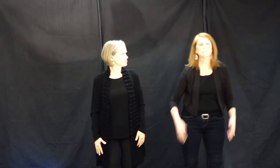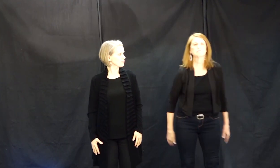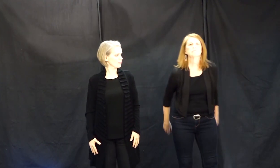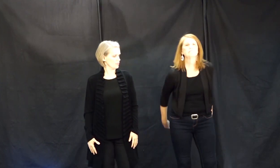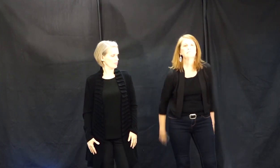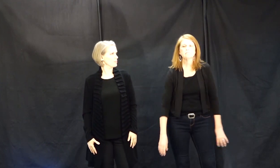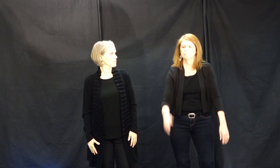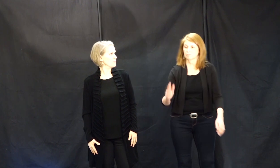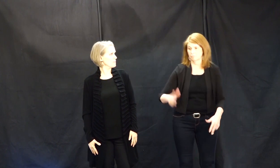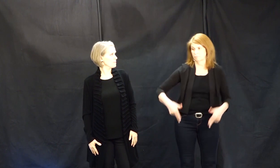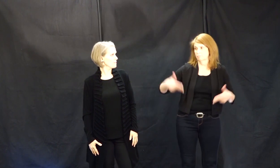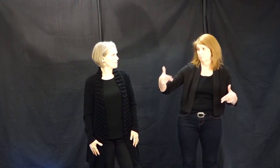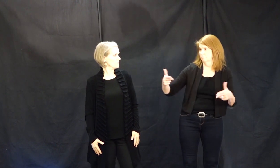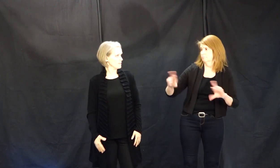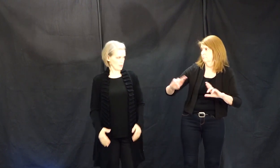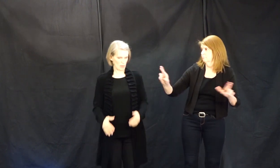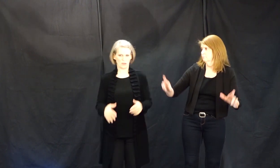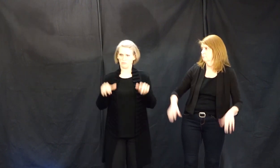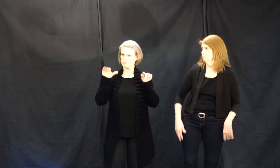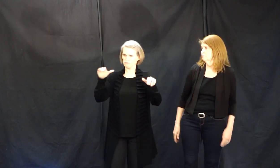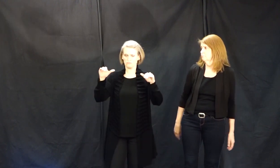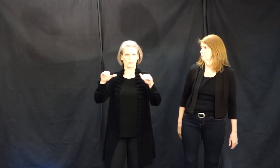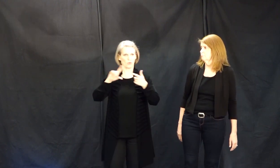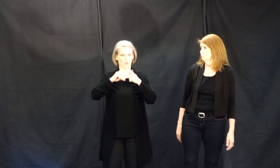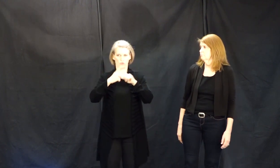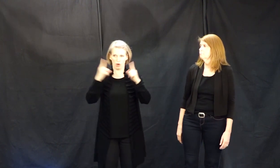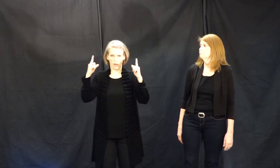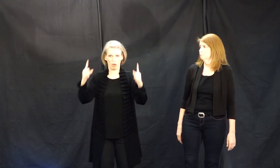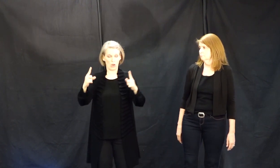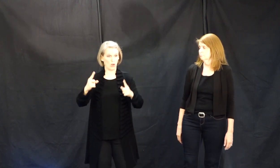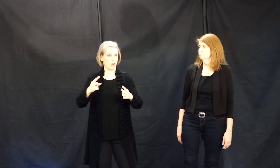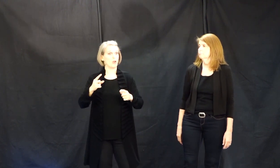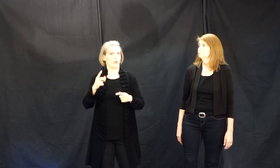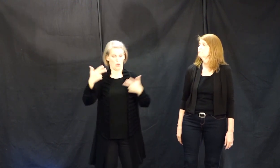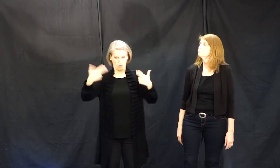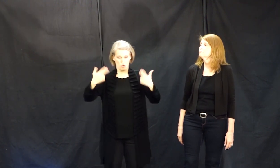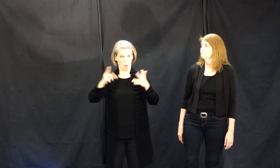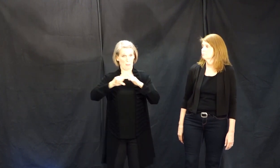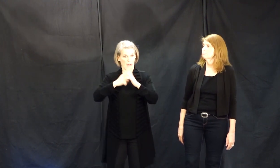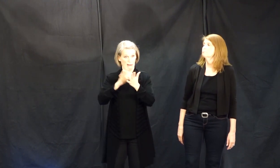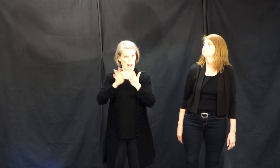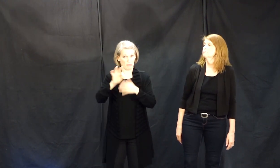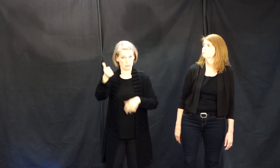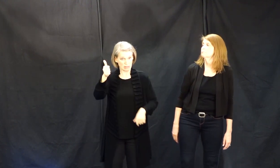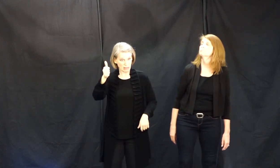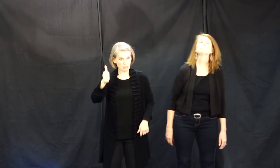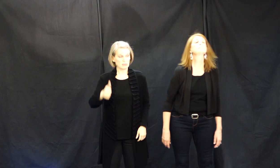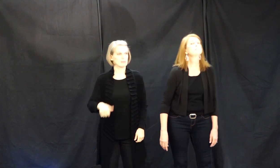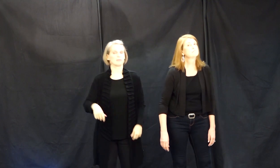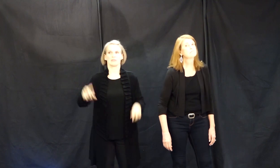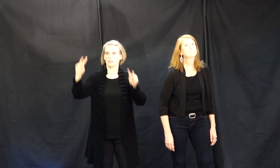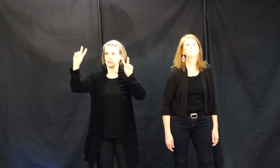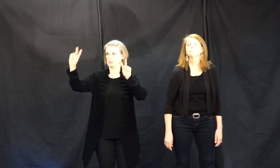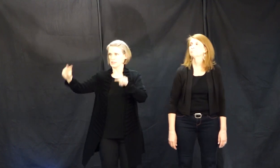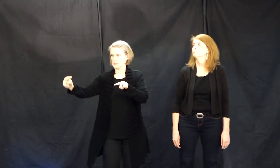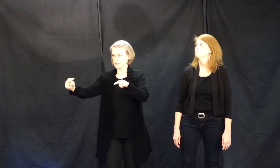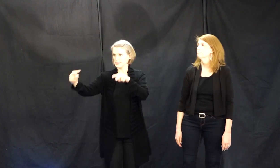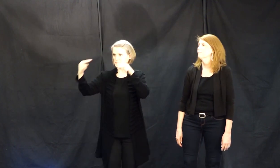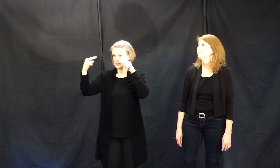Grab your pistol. Confer with your men. The duel will commence after we count to 10. Count to 10. Look 'em in the eye, ain't no higher.